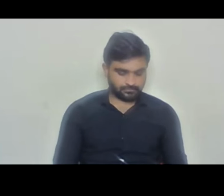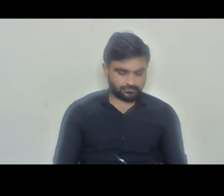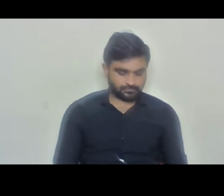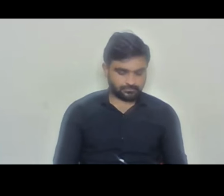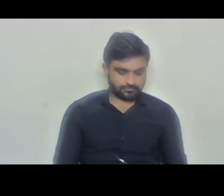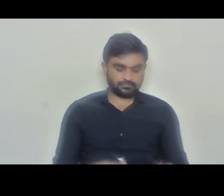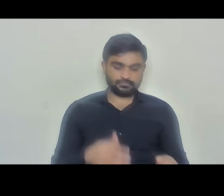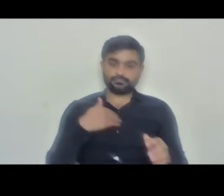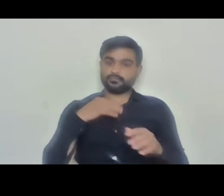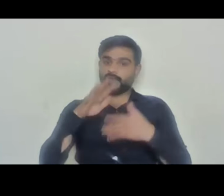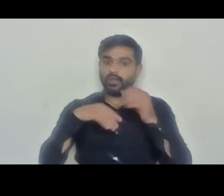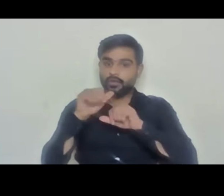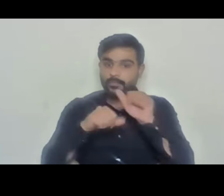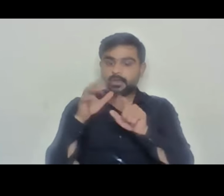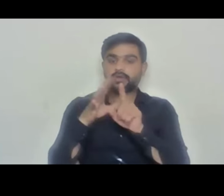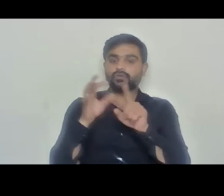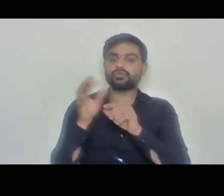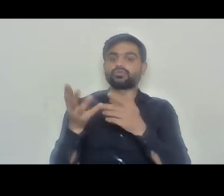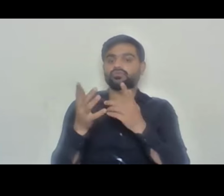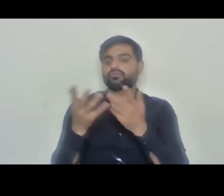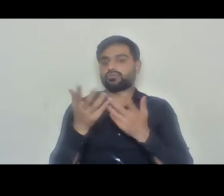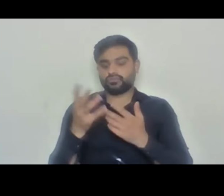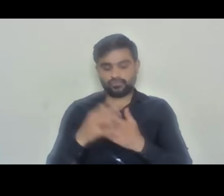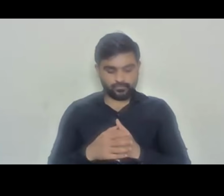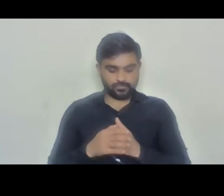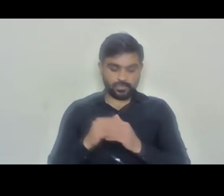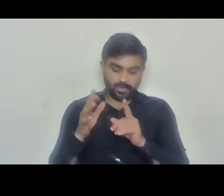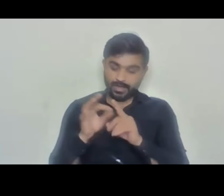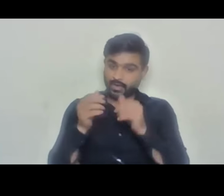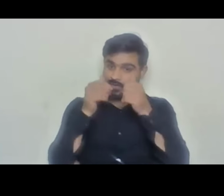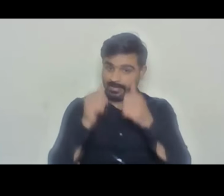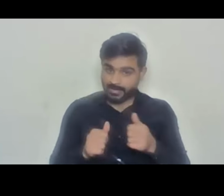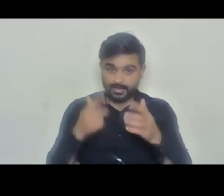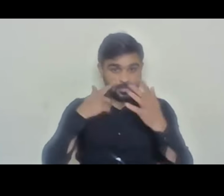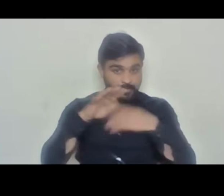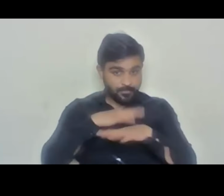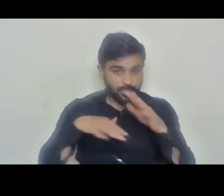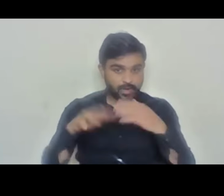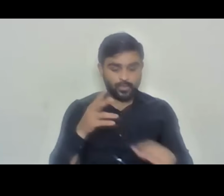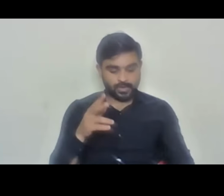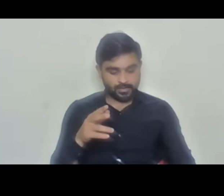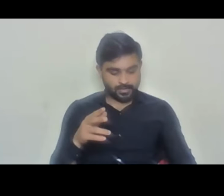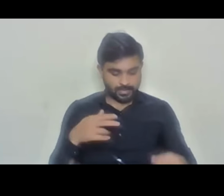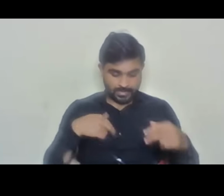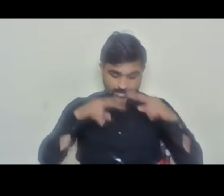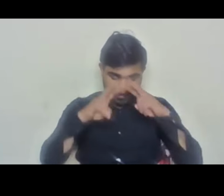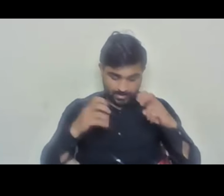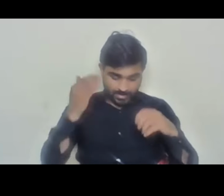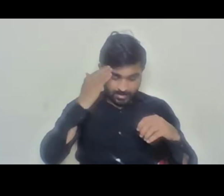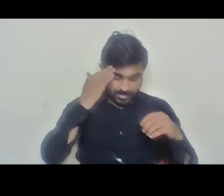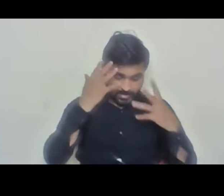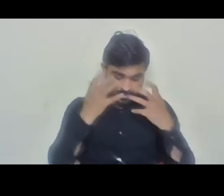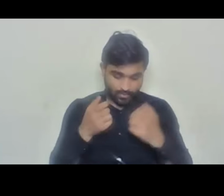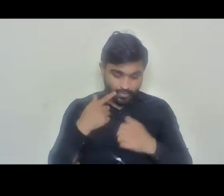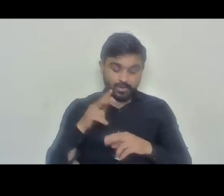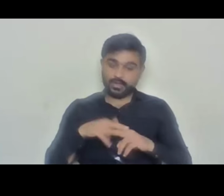how did the process go by, what did you do, how were the results analyzed, because as researchers we need to know. It's not